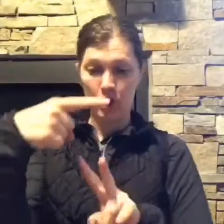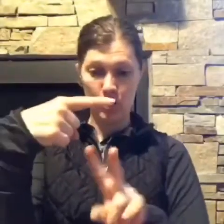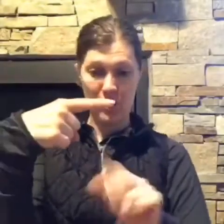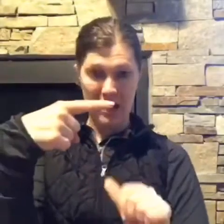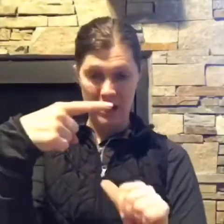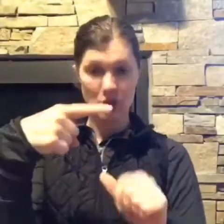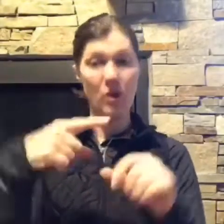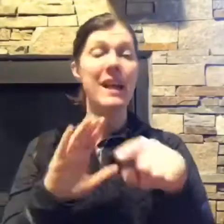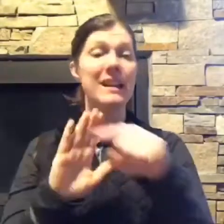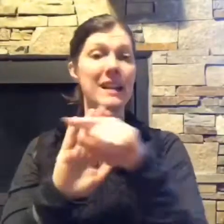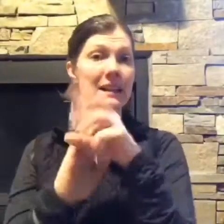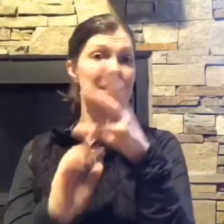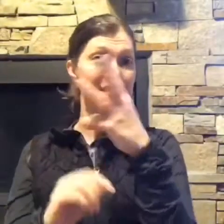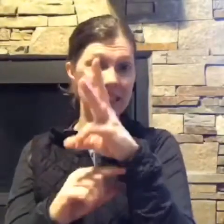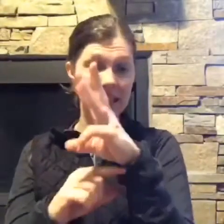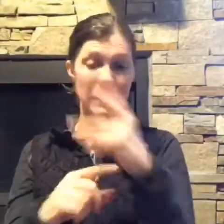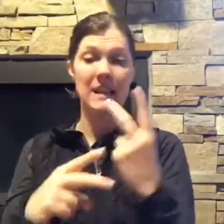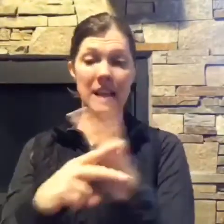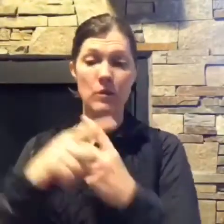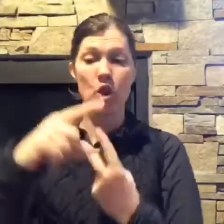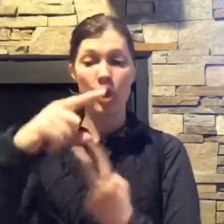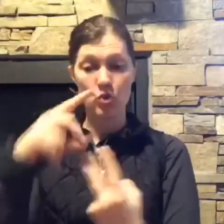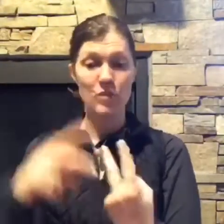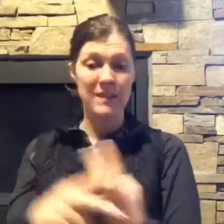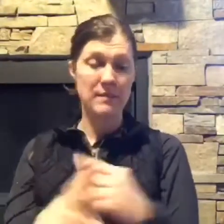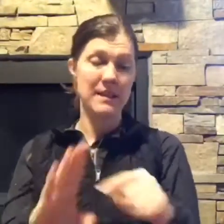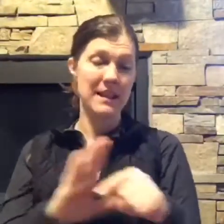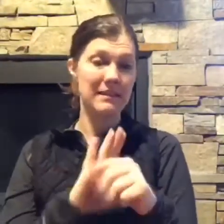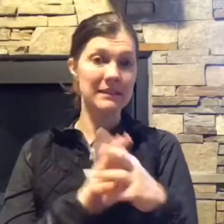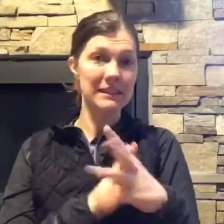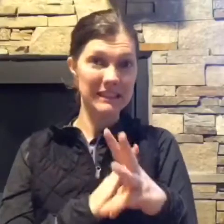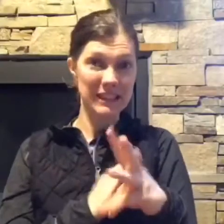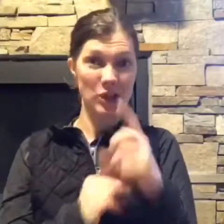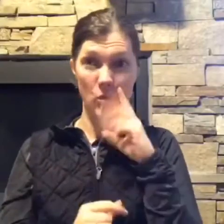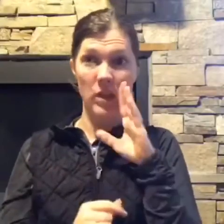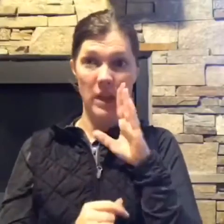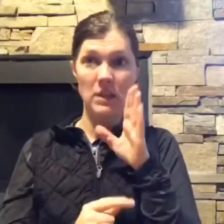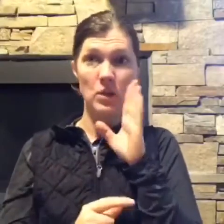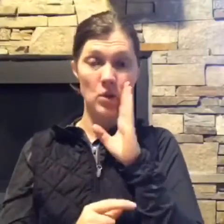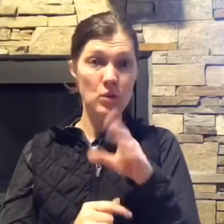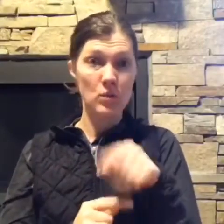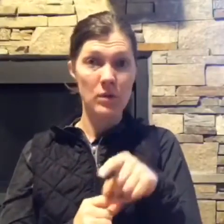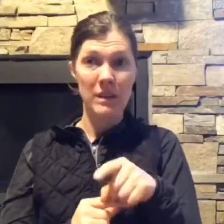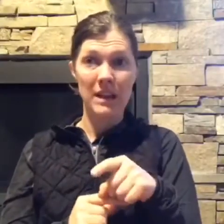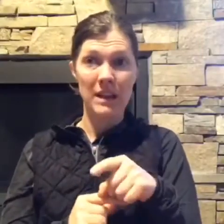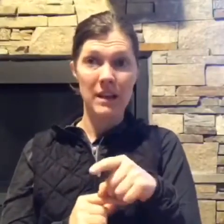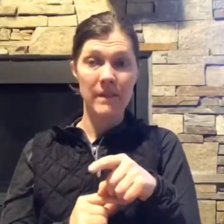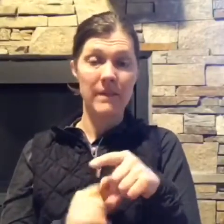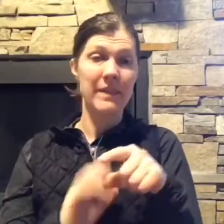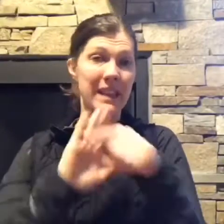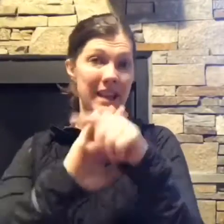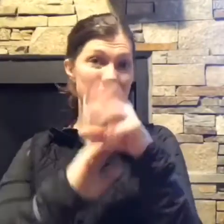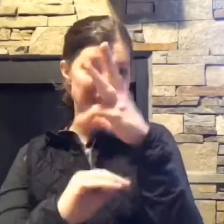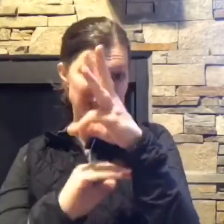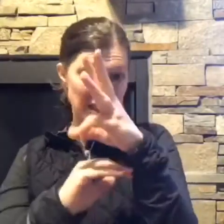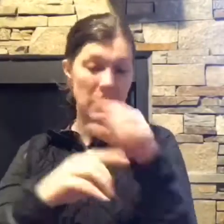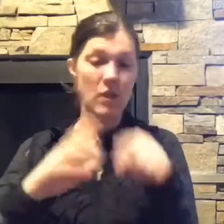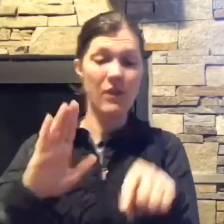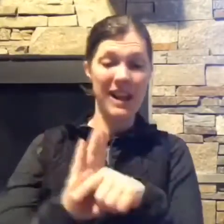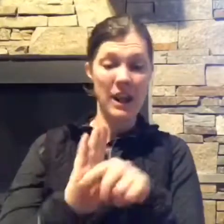2 times negative 16, right? So this would be negative 16 over negative 32. Negative divided by a negative is a